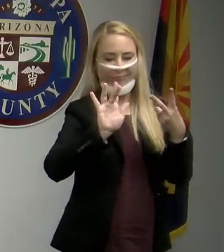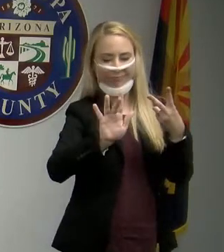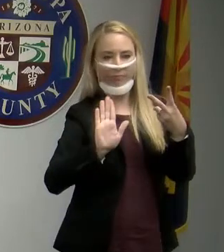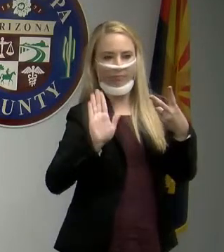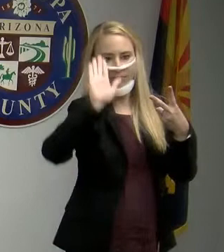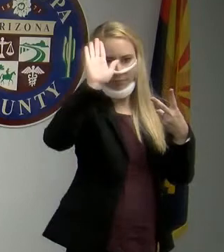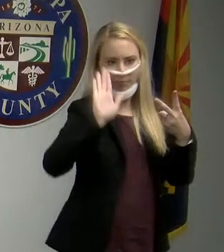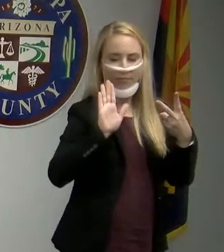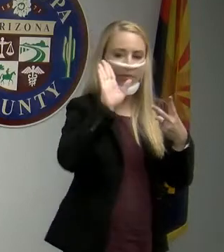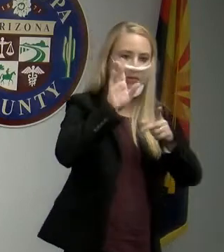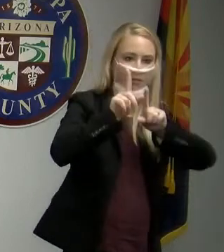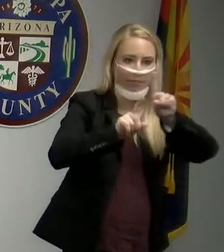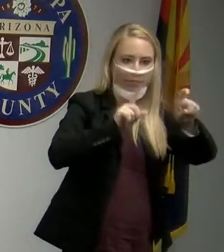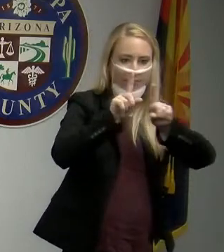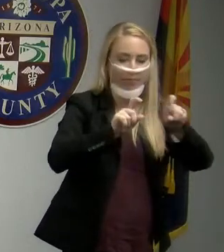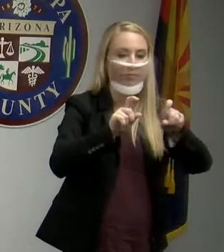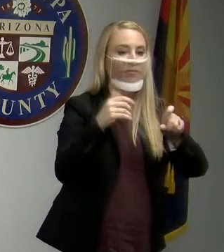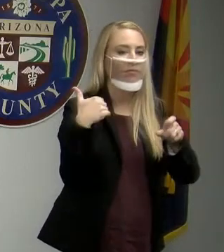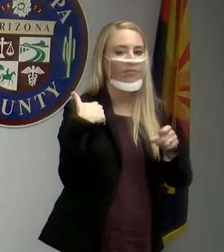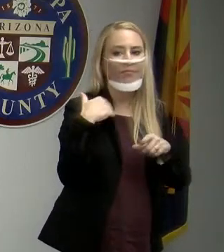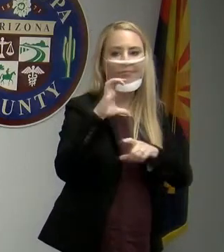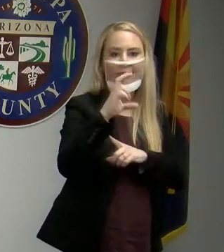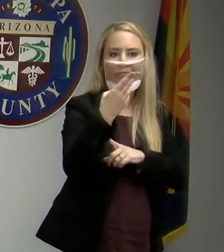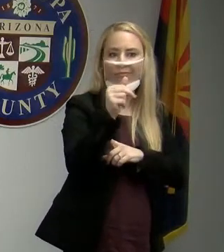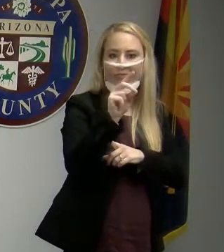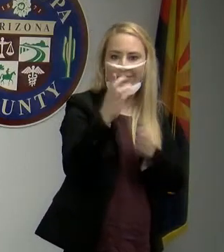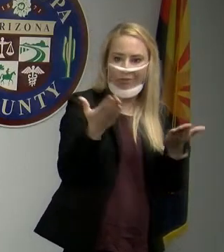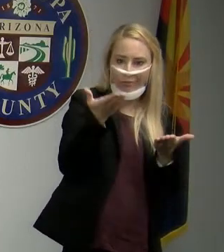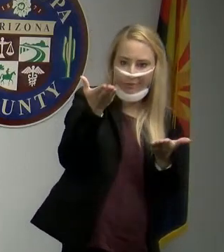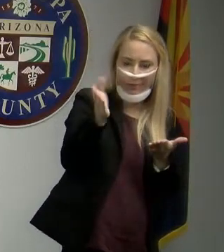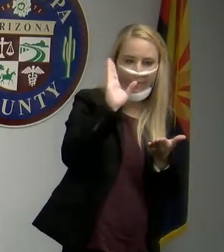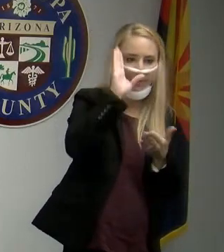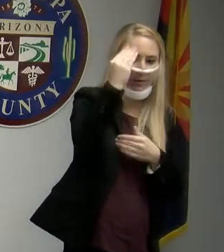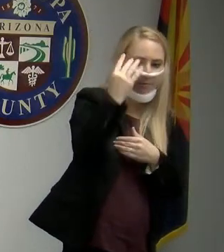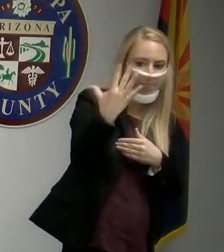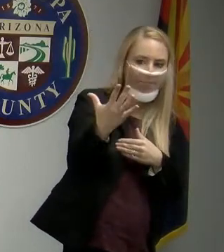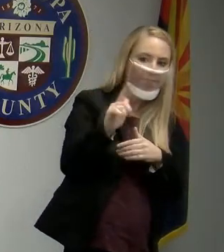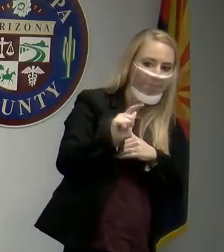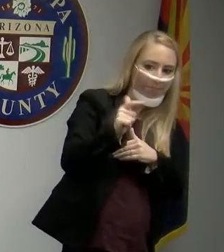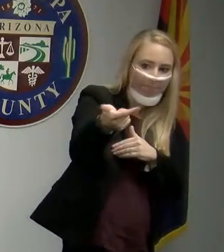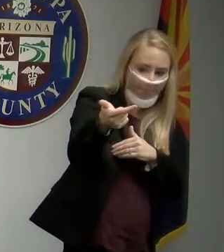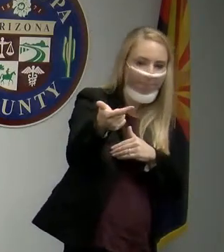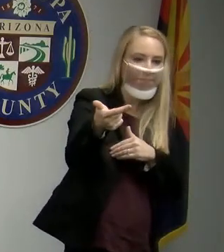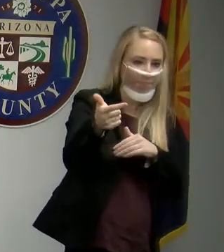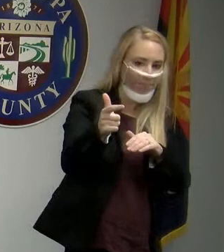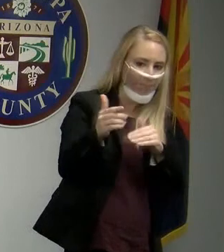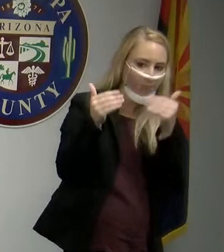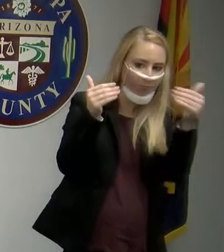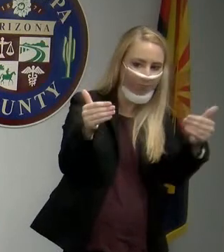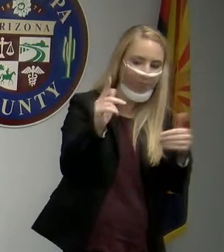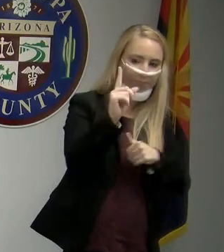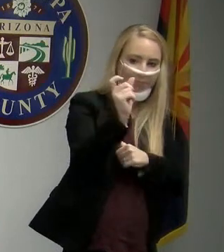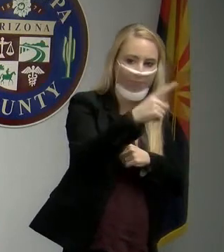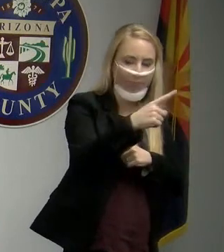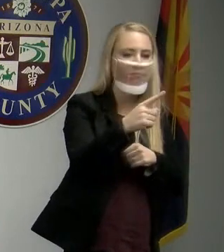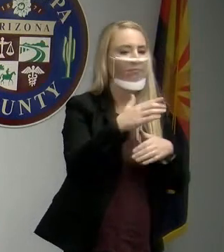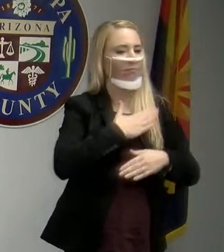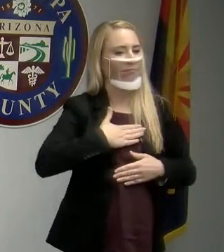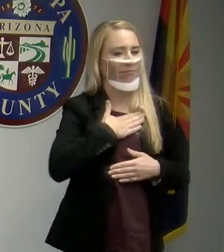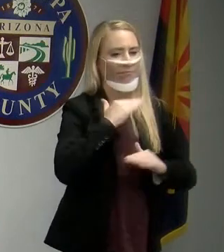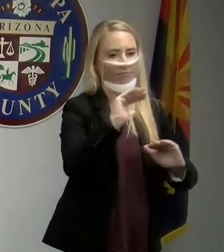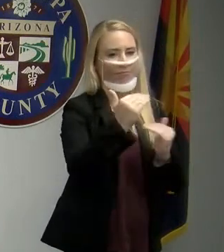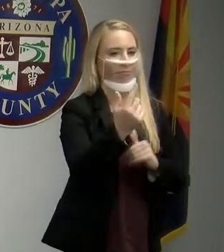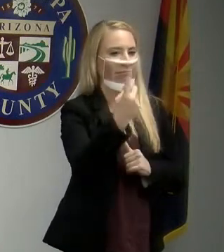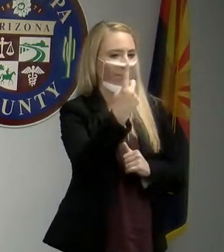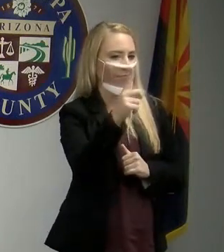question. Chad Amos is on the line. He will notify you that your mic is open. He'll open your mic. You ask your question. Please limit it to 1